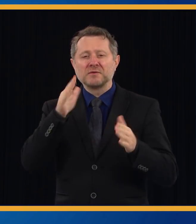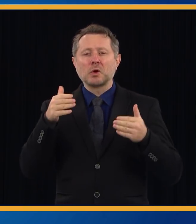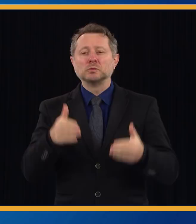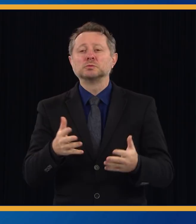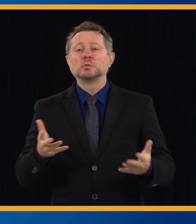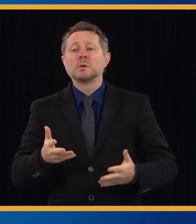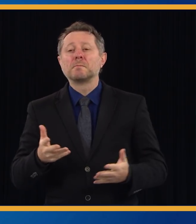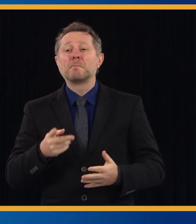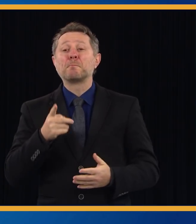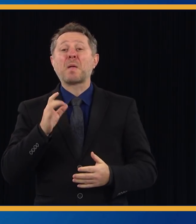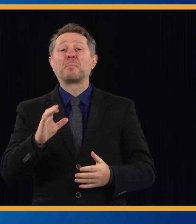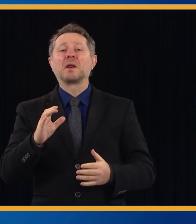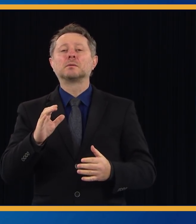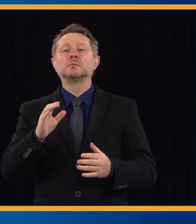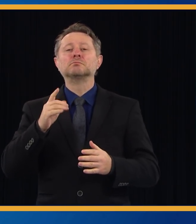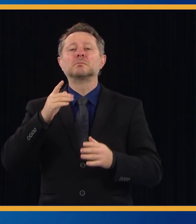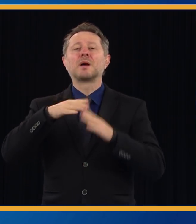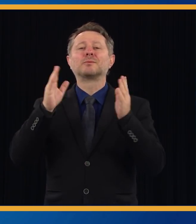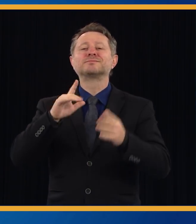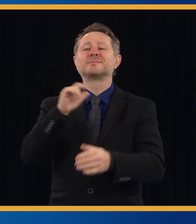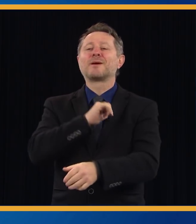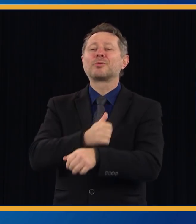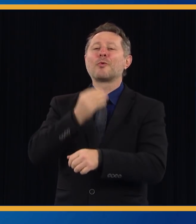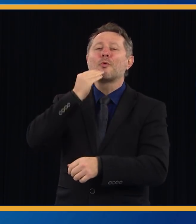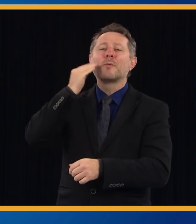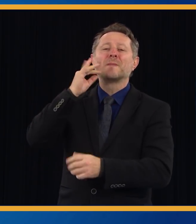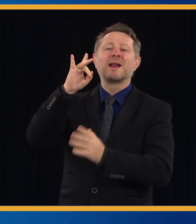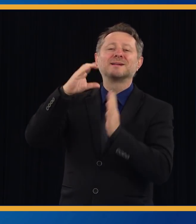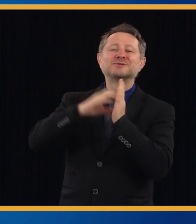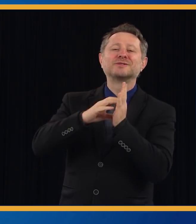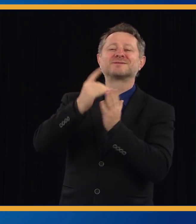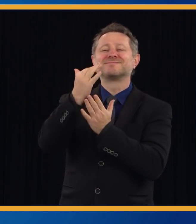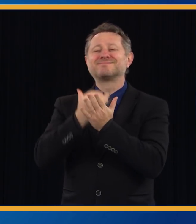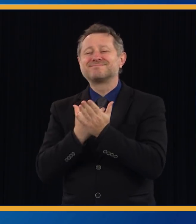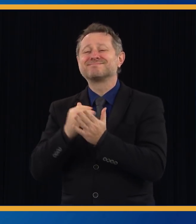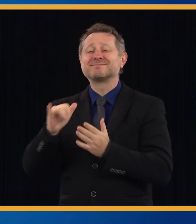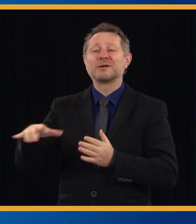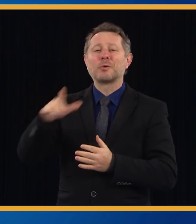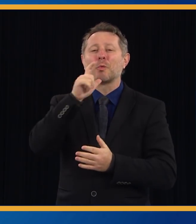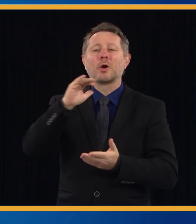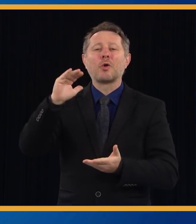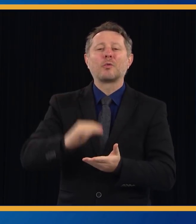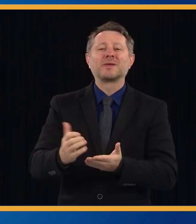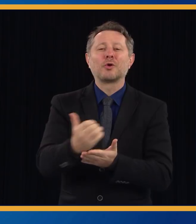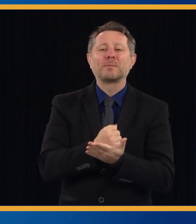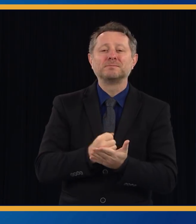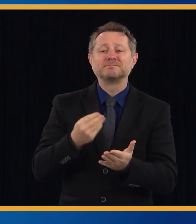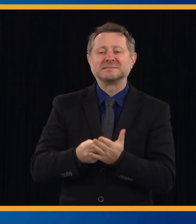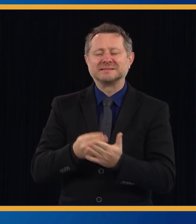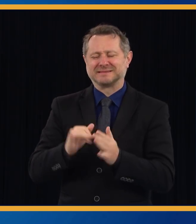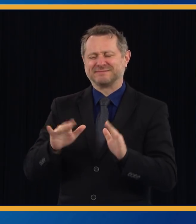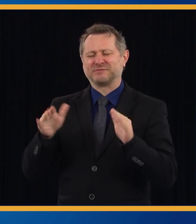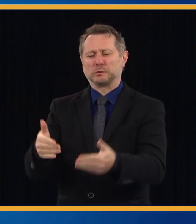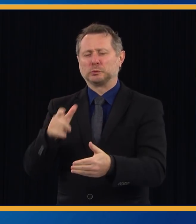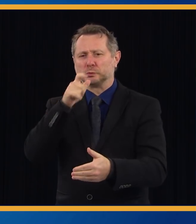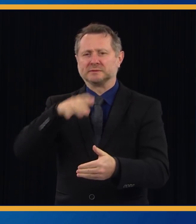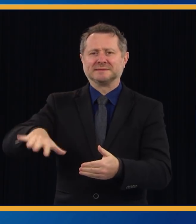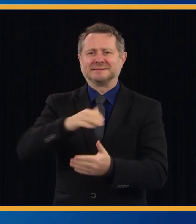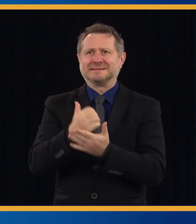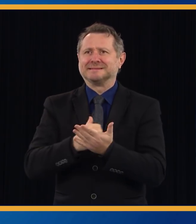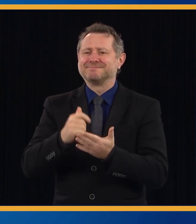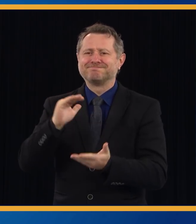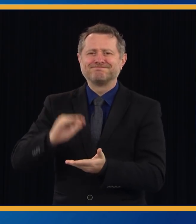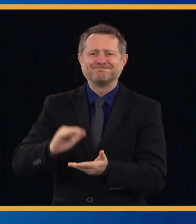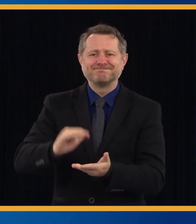housing residents, special attention for low-income communities that, number one, paid a higher price for